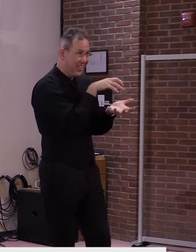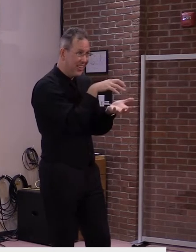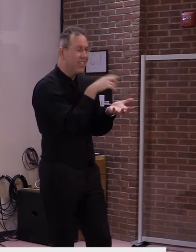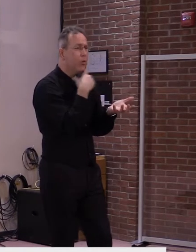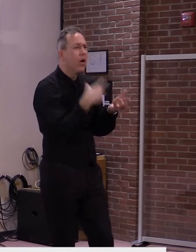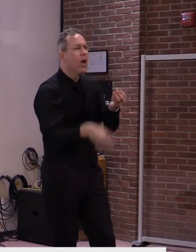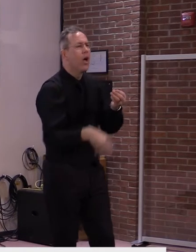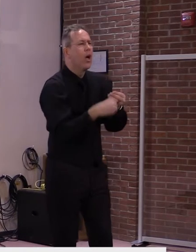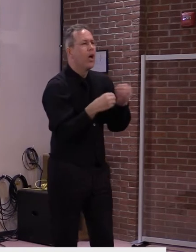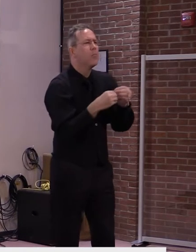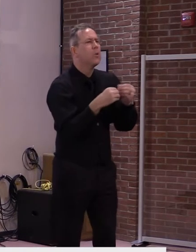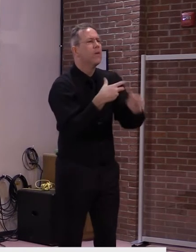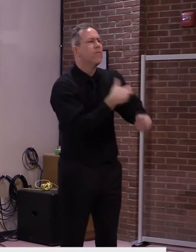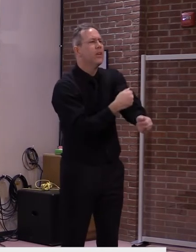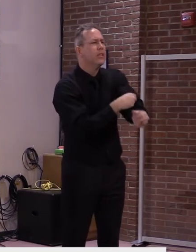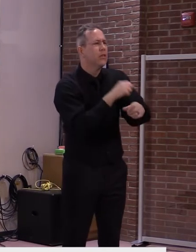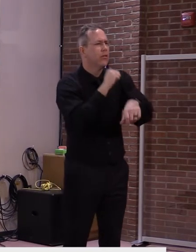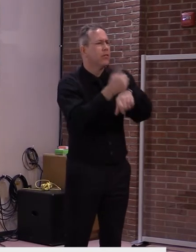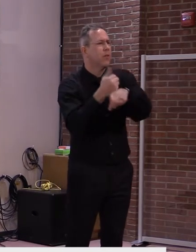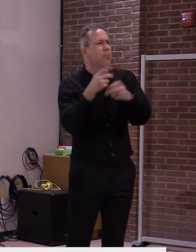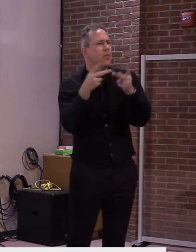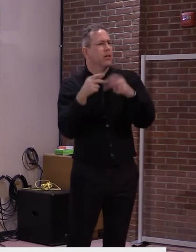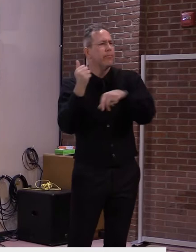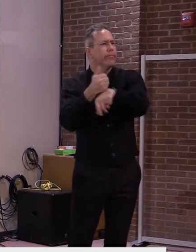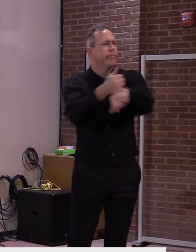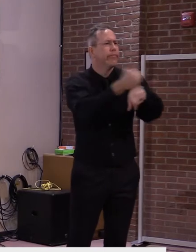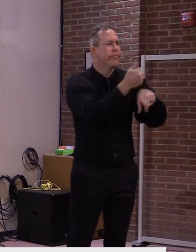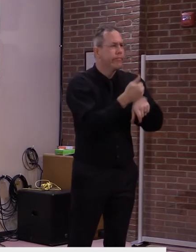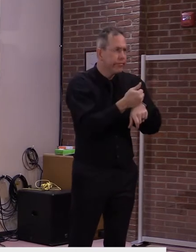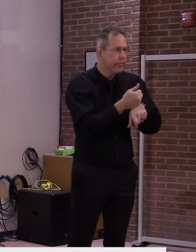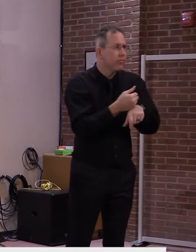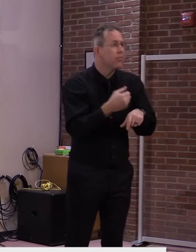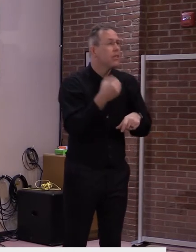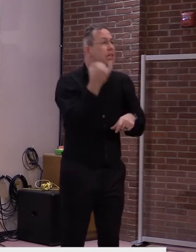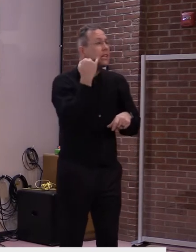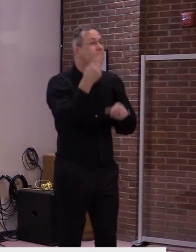to areas where there are longer drive times